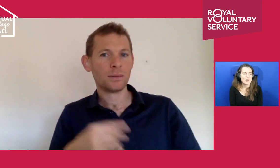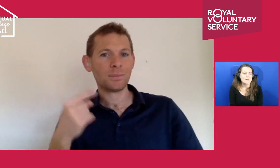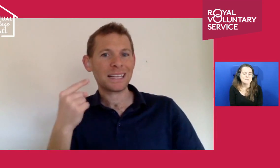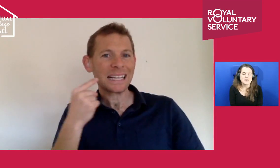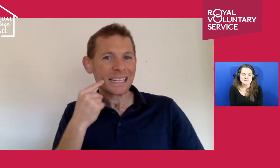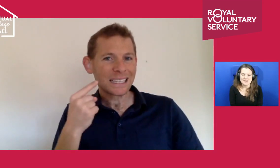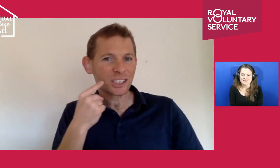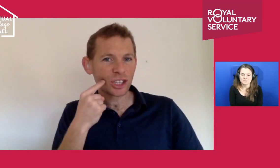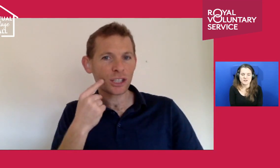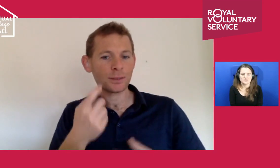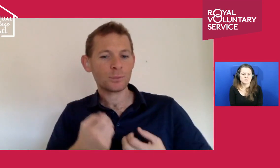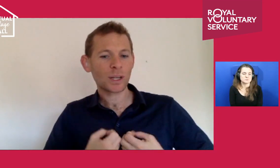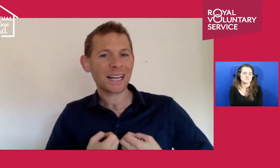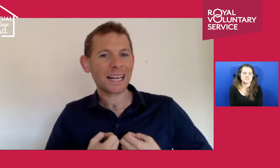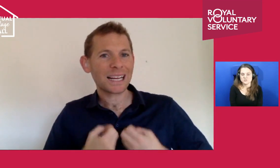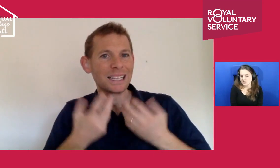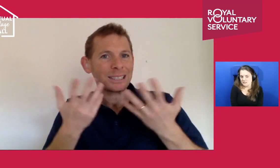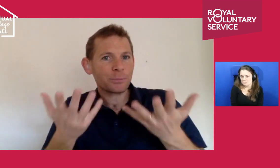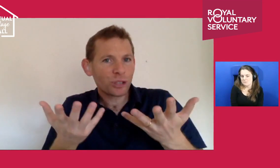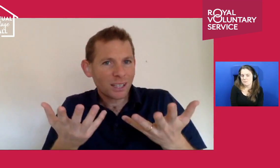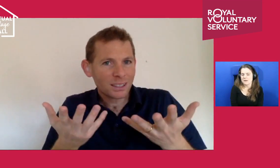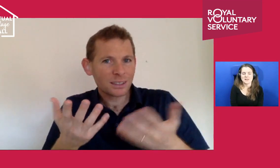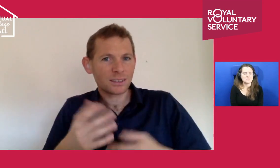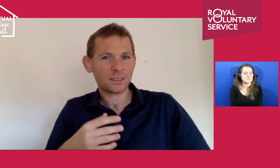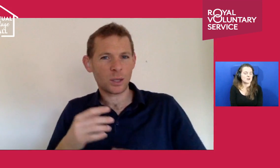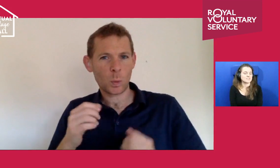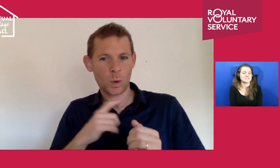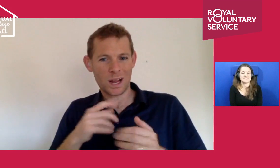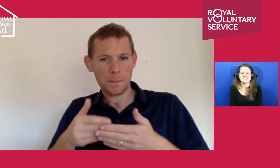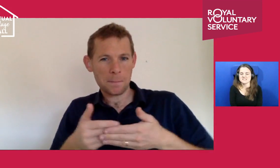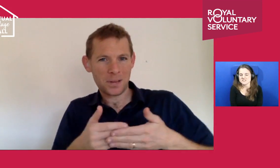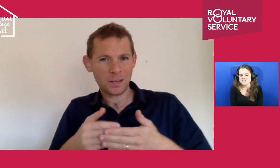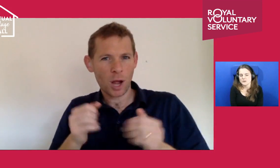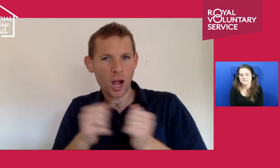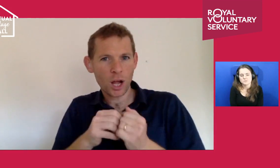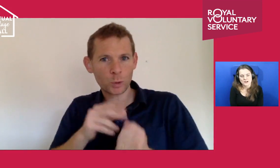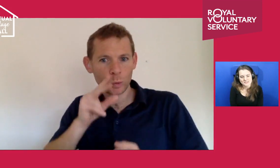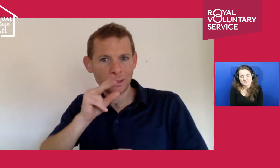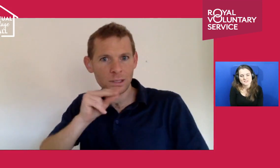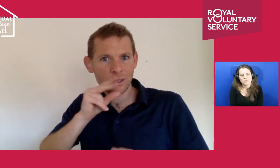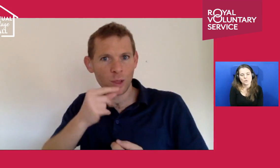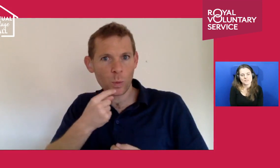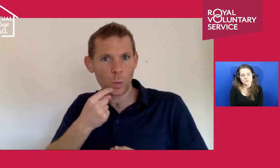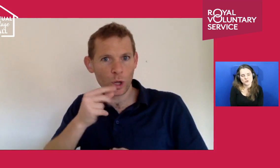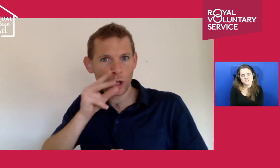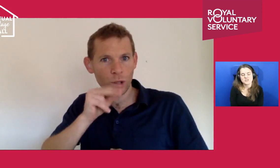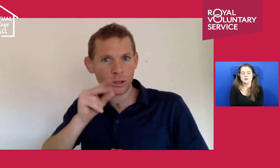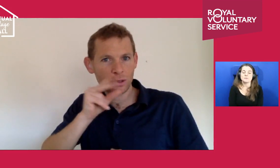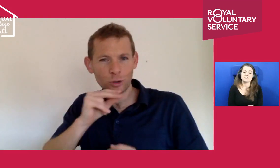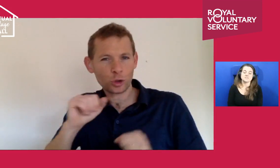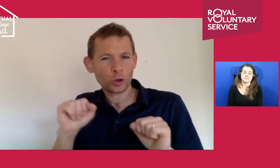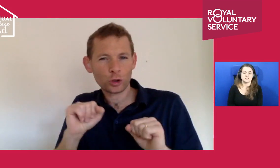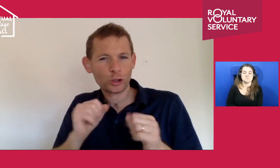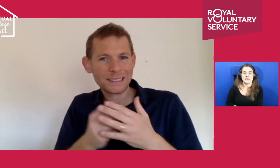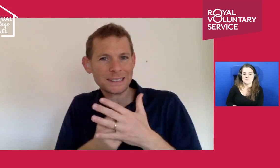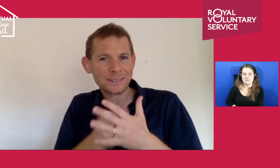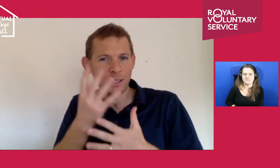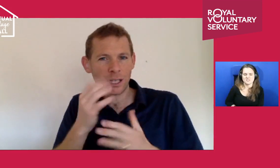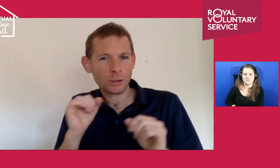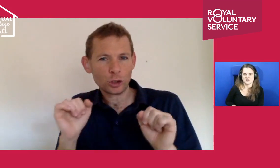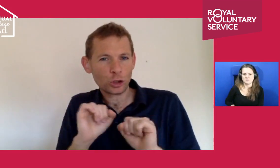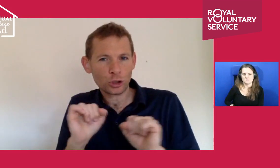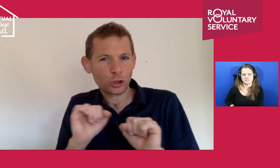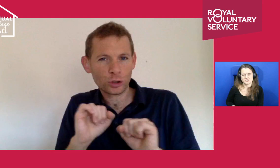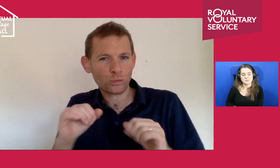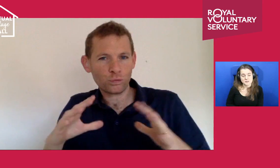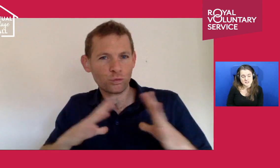Now, maybe that's because it was more visual, maybe because it's easier to express what they want, because obviously a baby is not